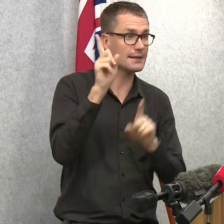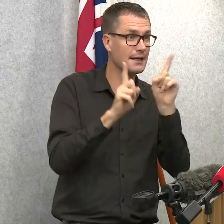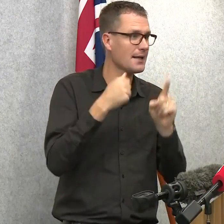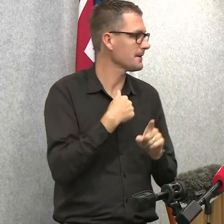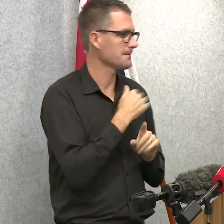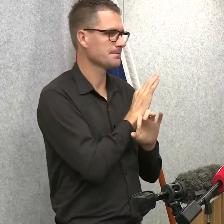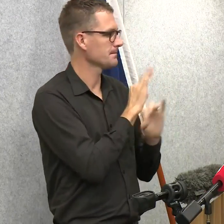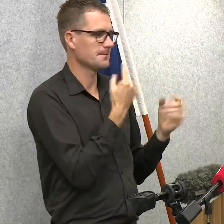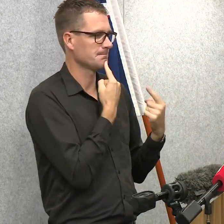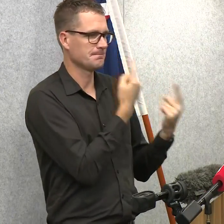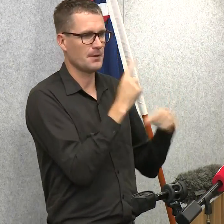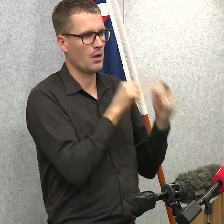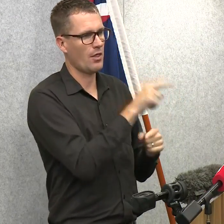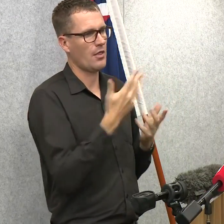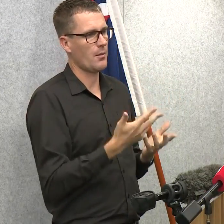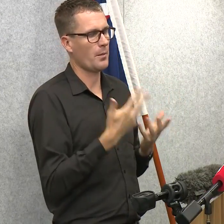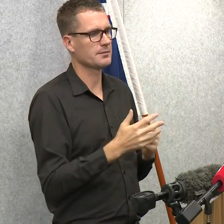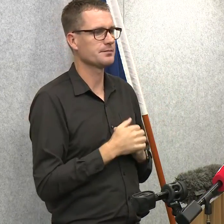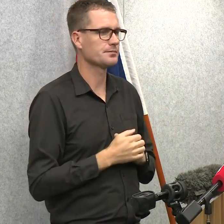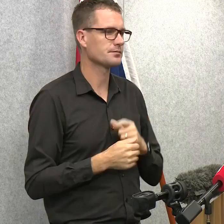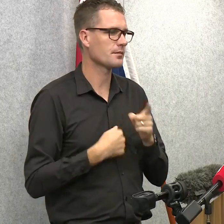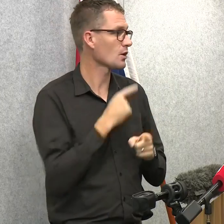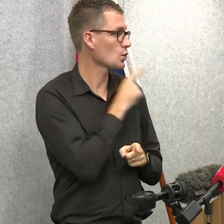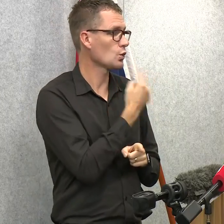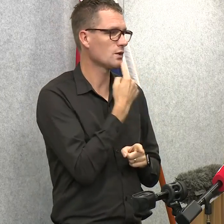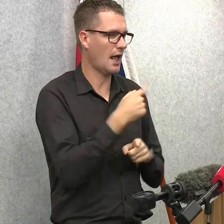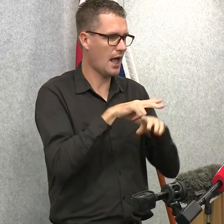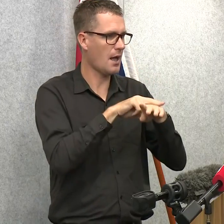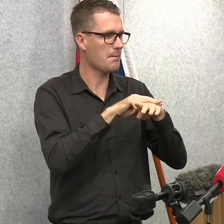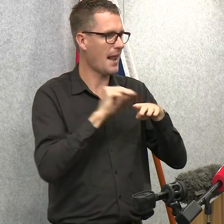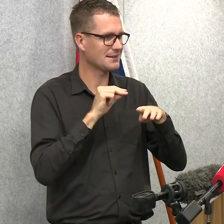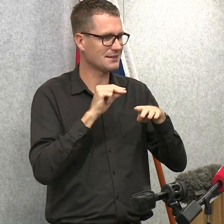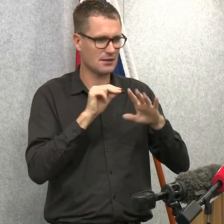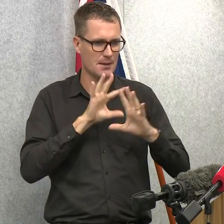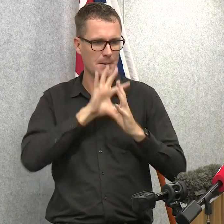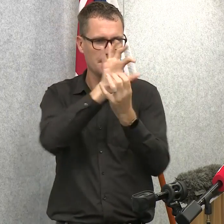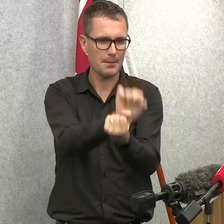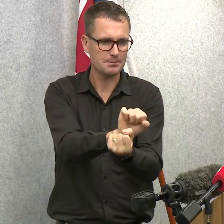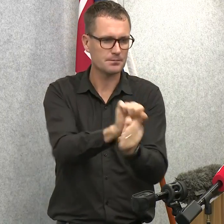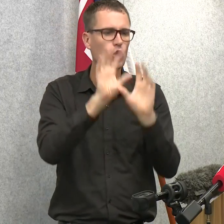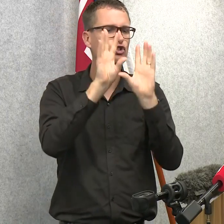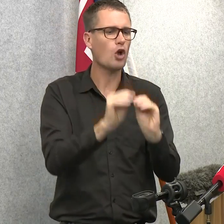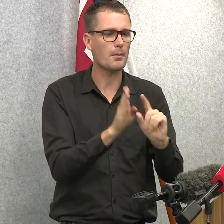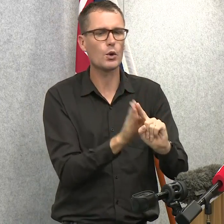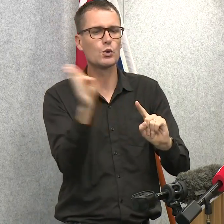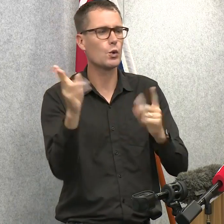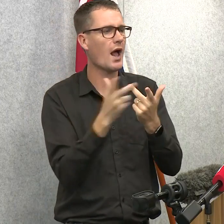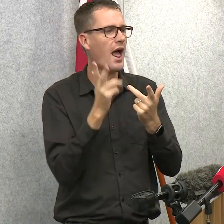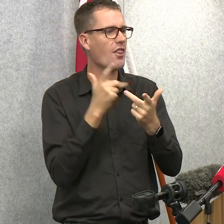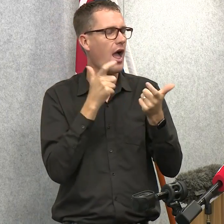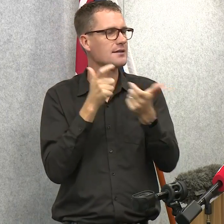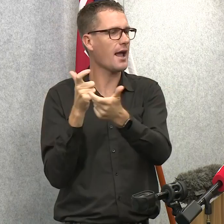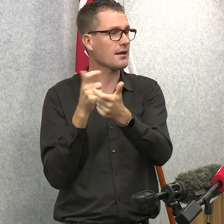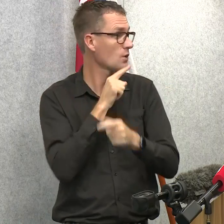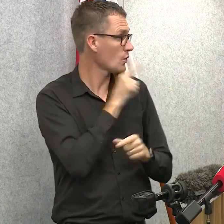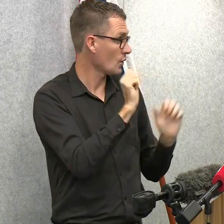that the police officers stopped him on the way to potentially another attack, have you identified somewhere that you think that